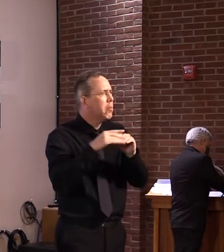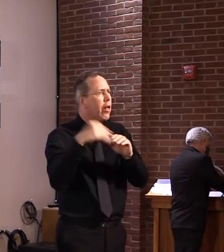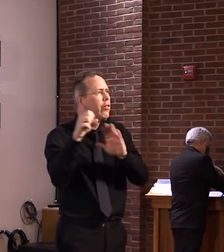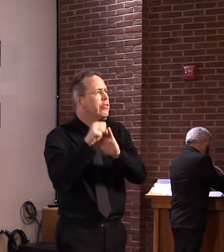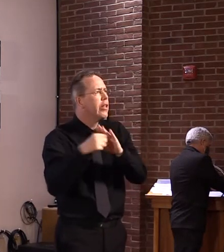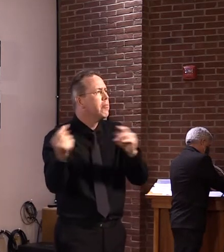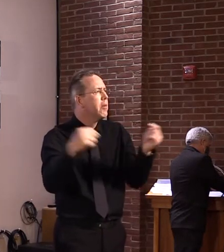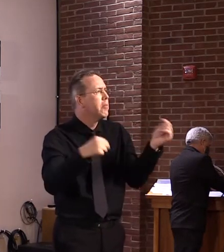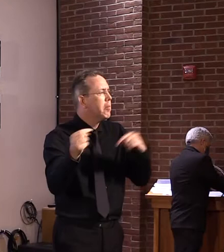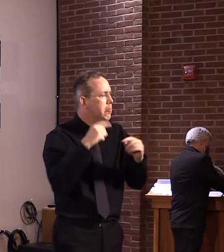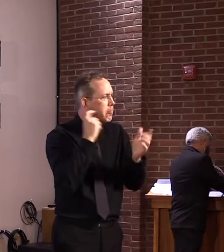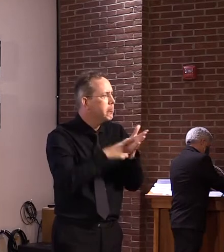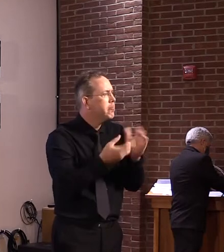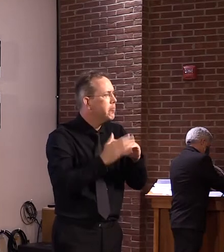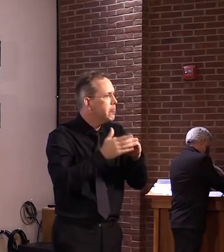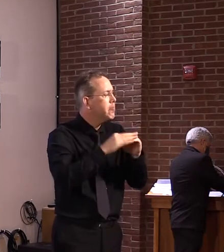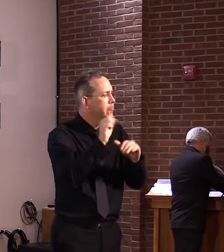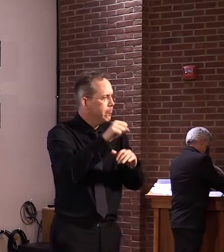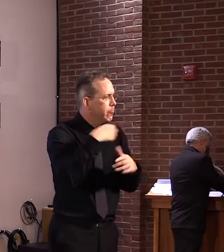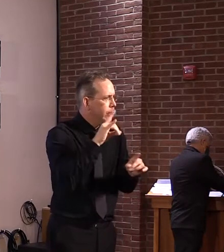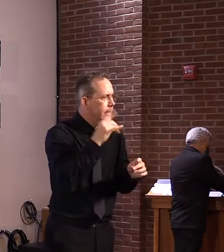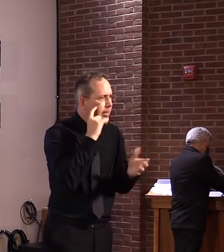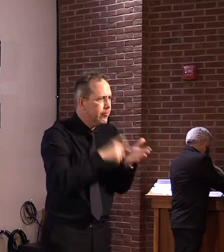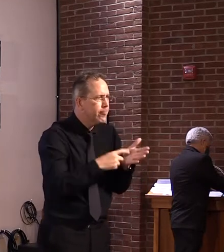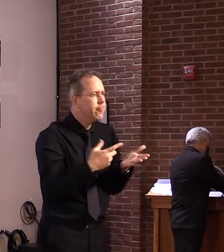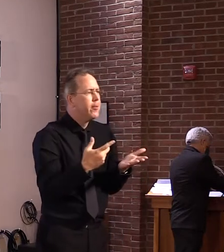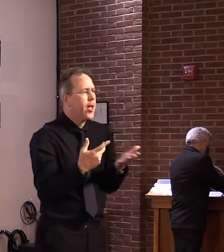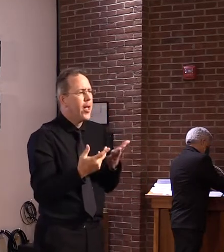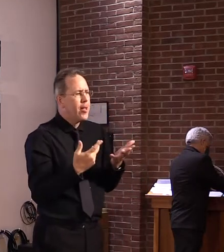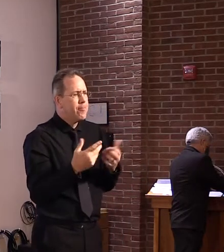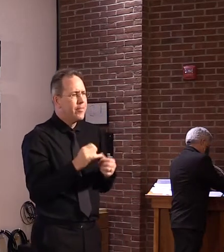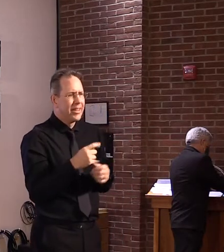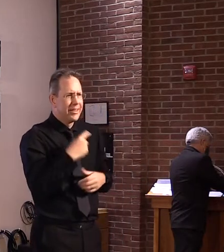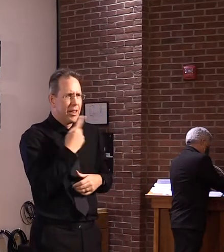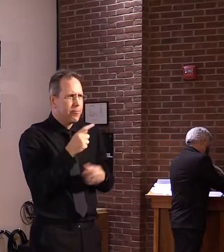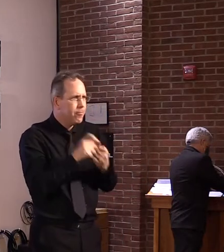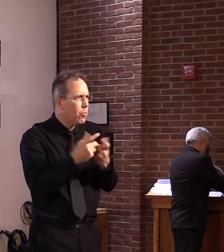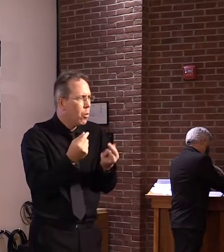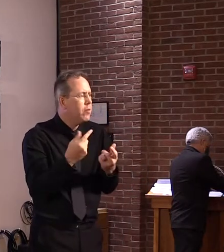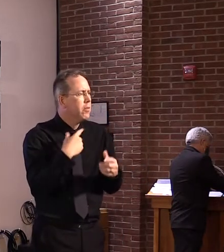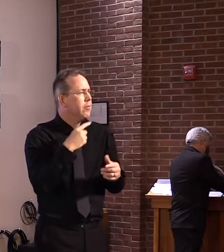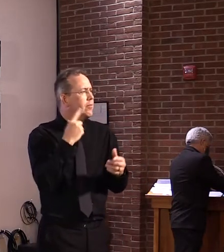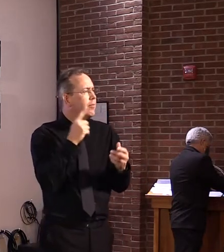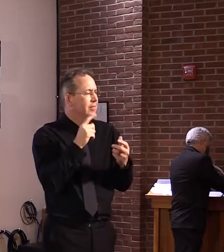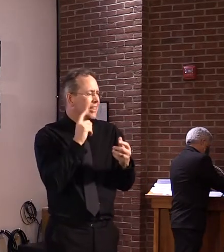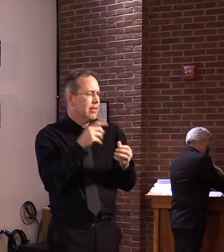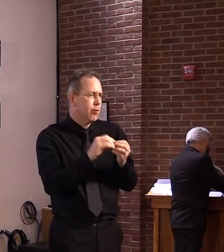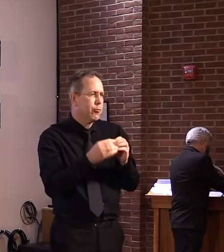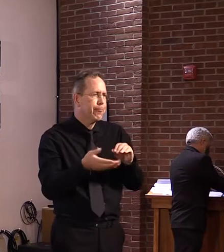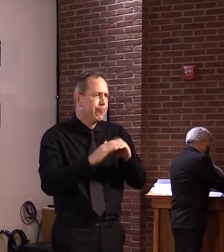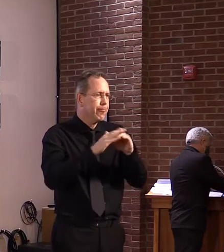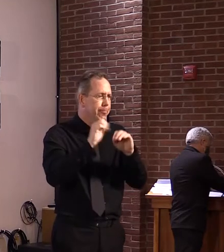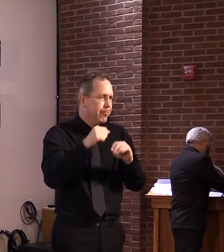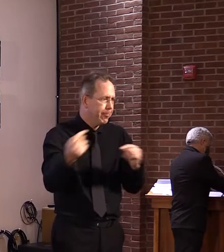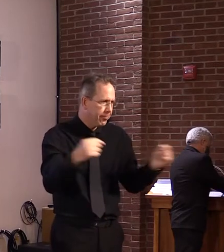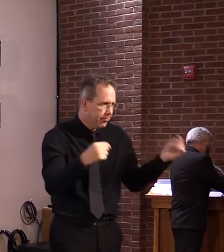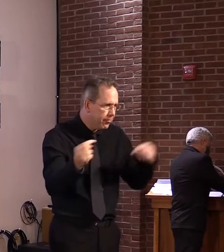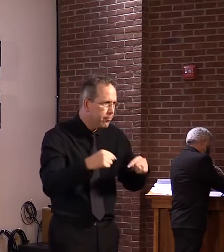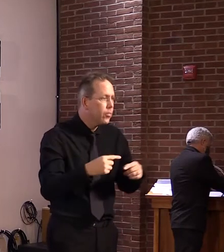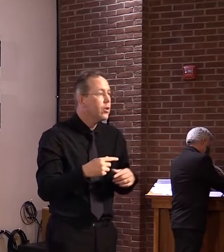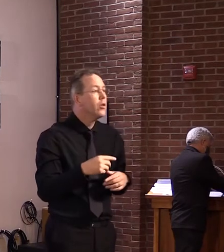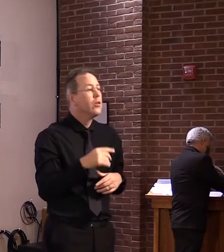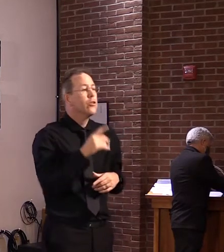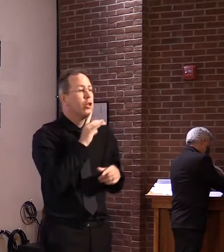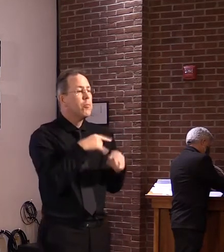while I don't know where they're coming from, there is an uptick. And what we're trying to do in terms of